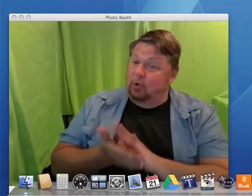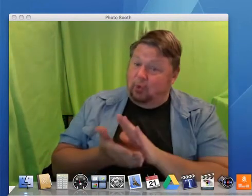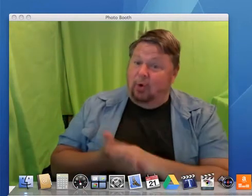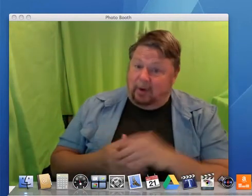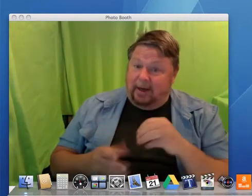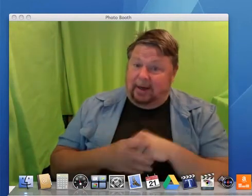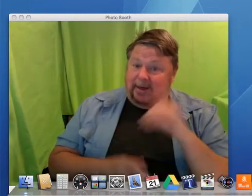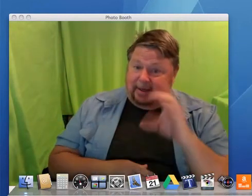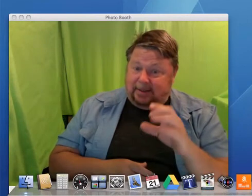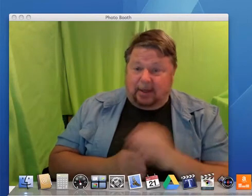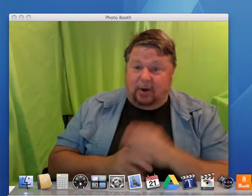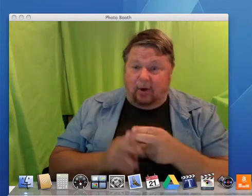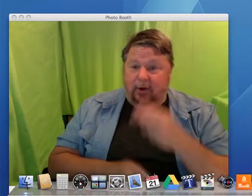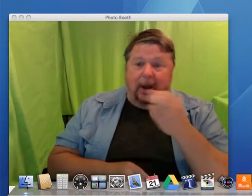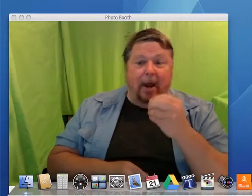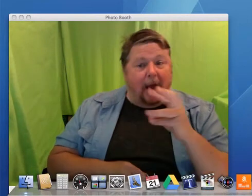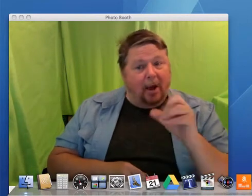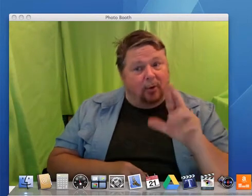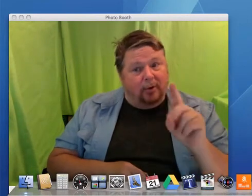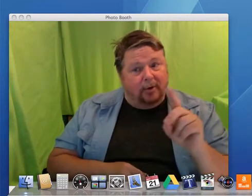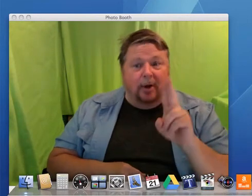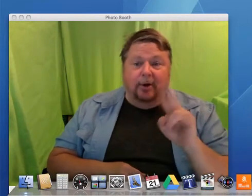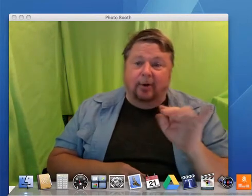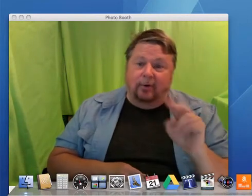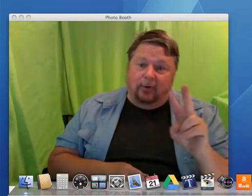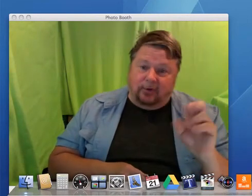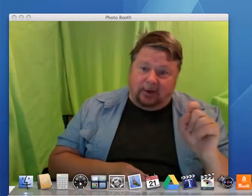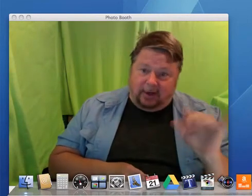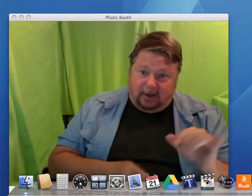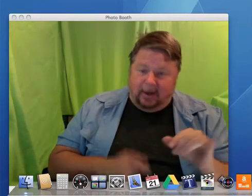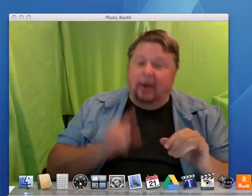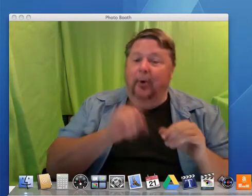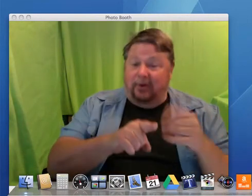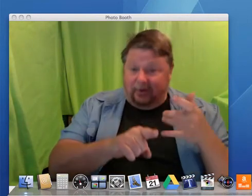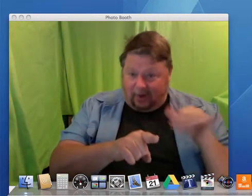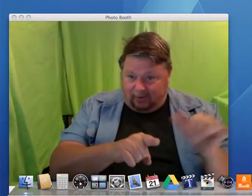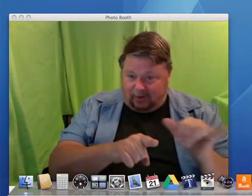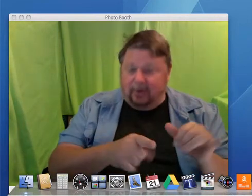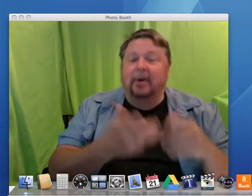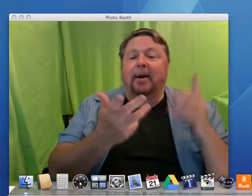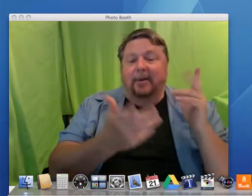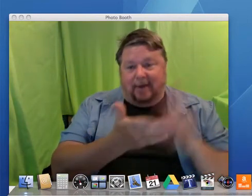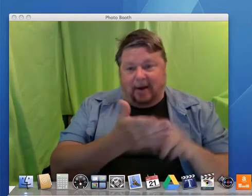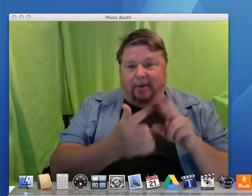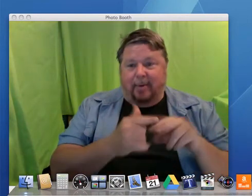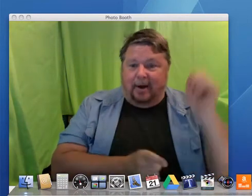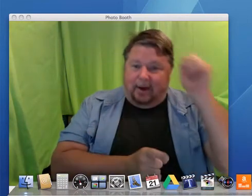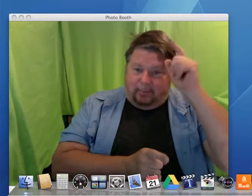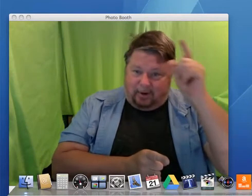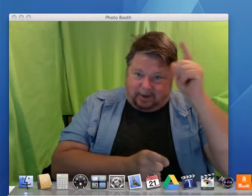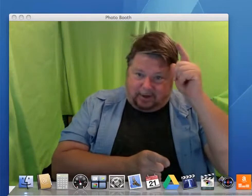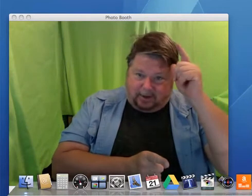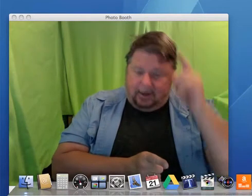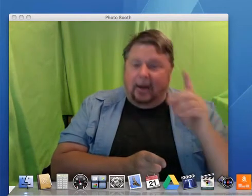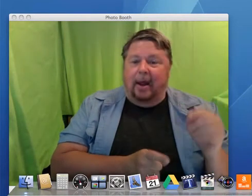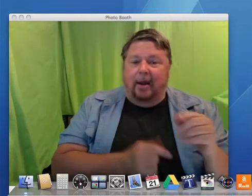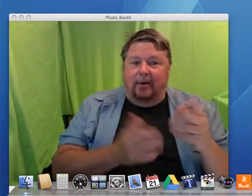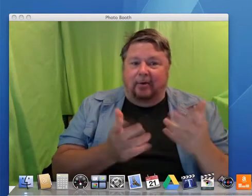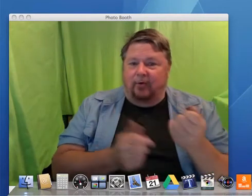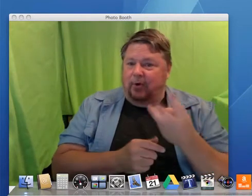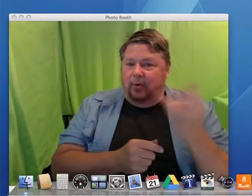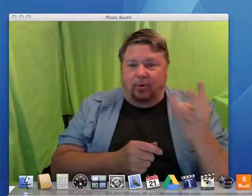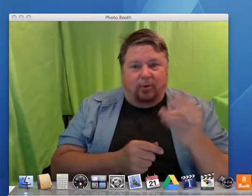new school in D.C. called Howard University, which is also signed by Abraham Lincoln